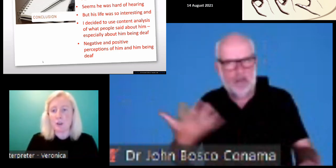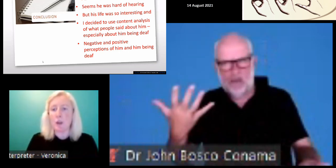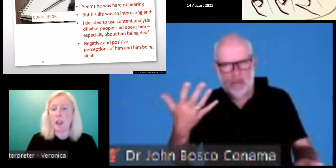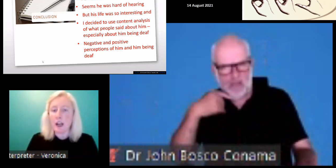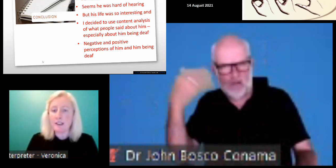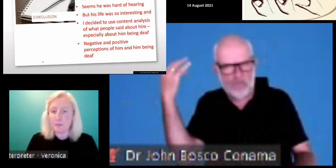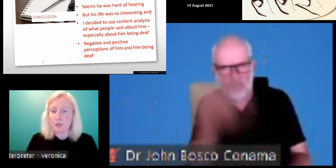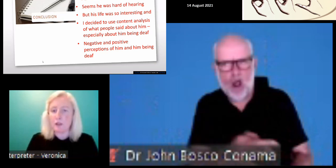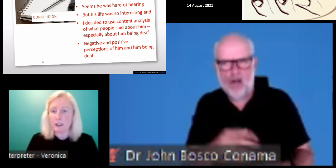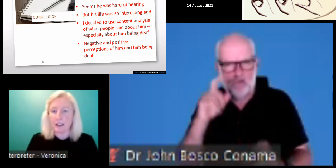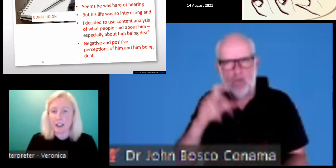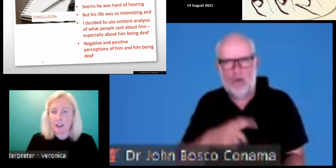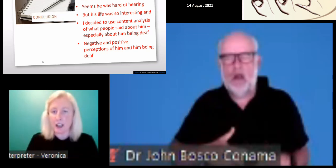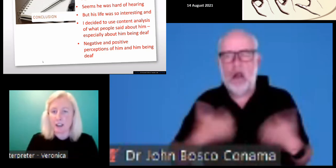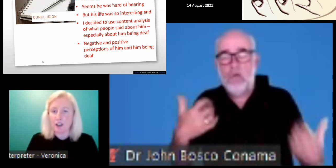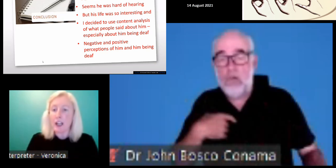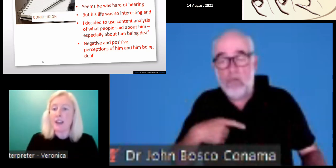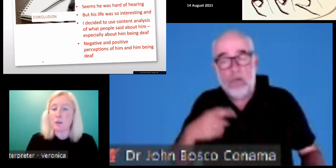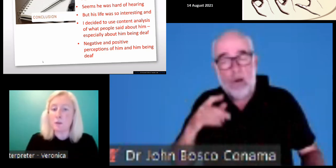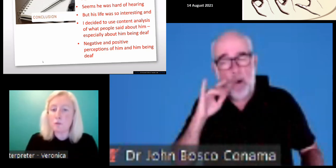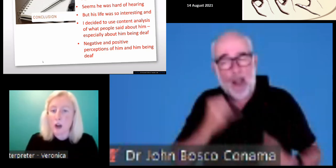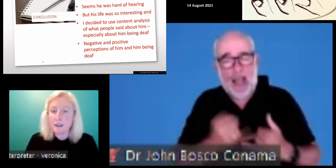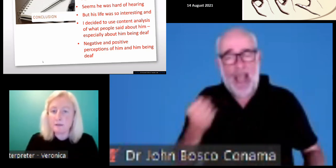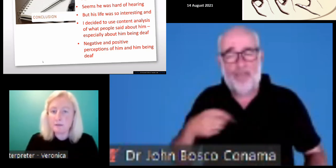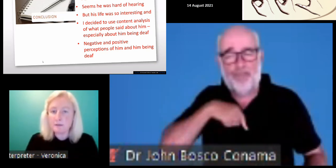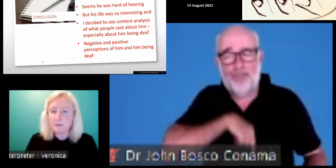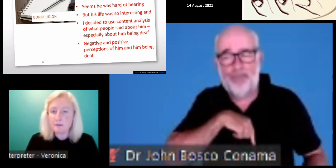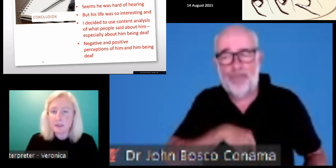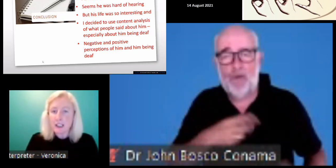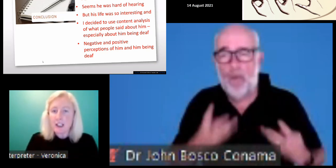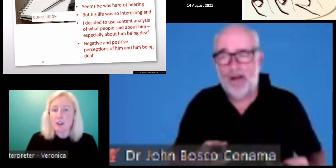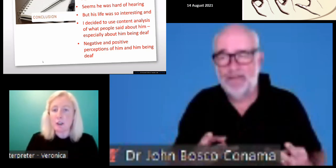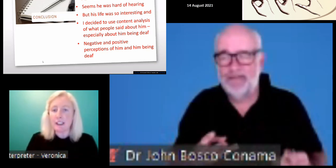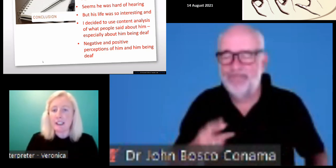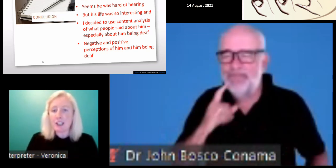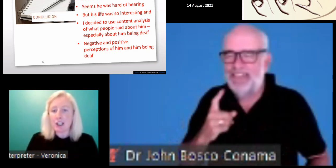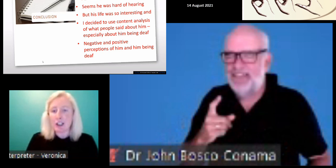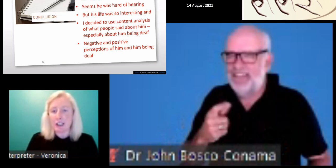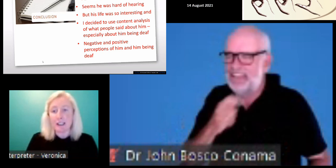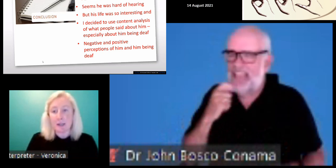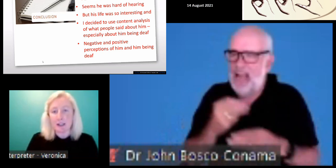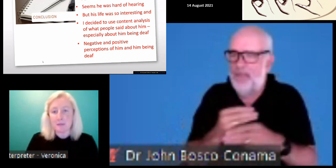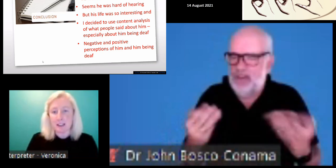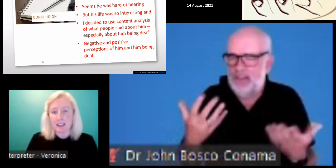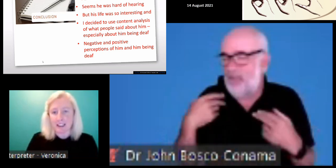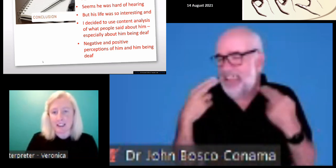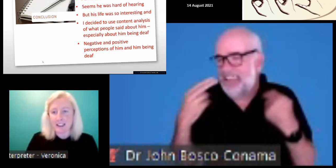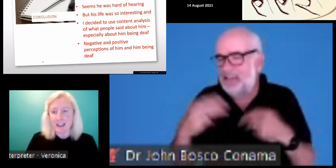so lots have been written on that in Ireland, that it was wrong. So internally, there may have been a sense